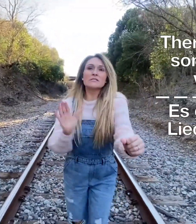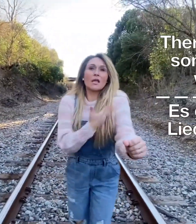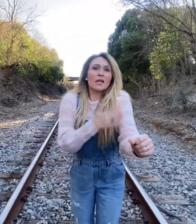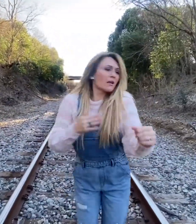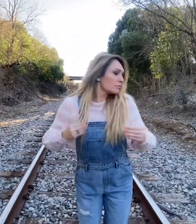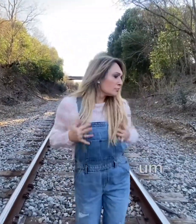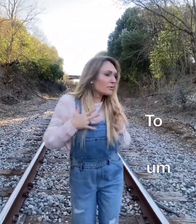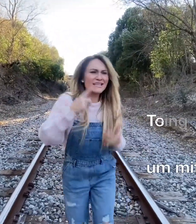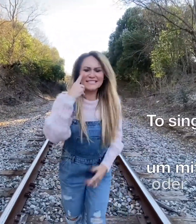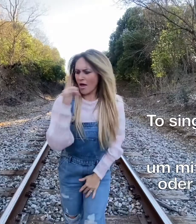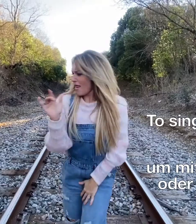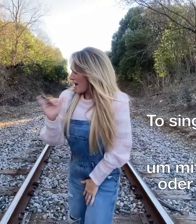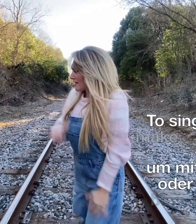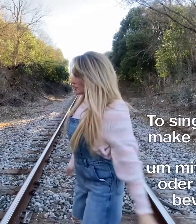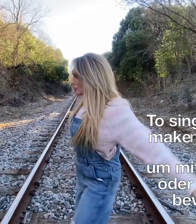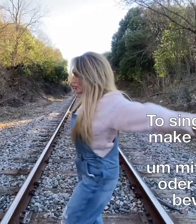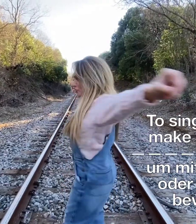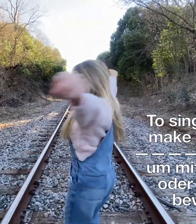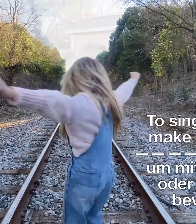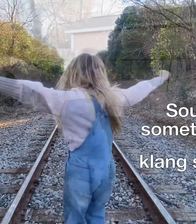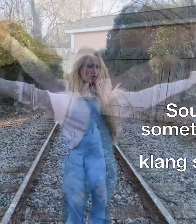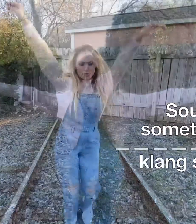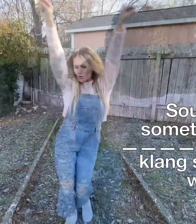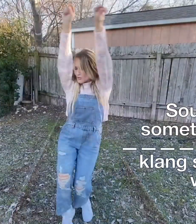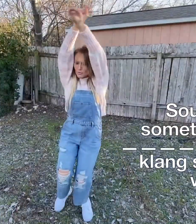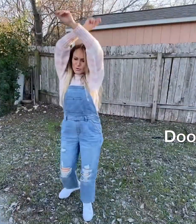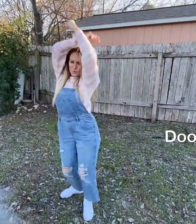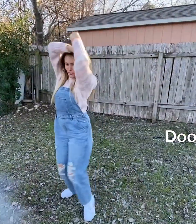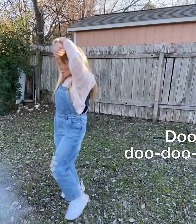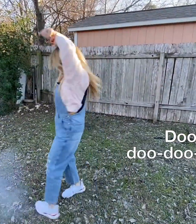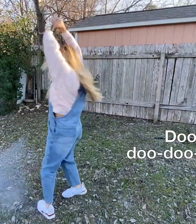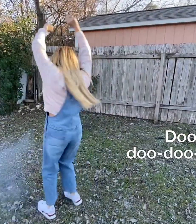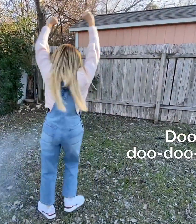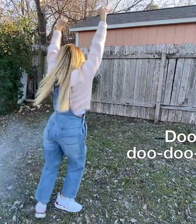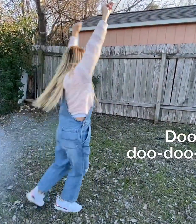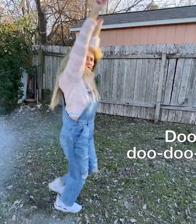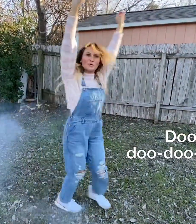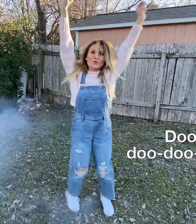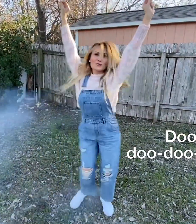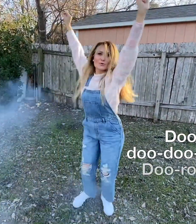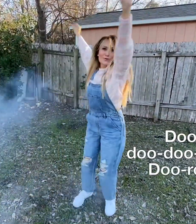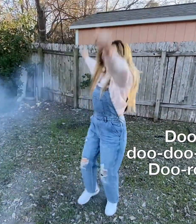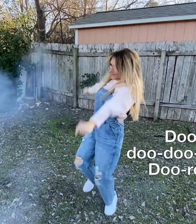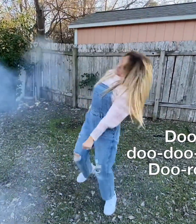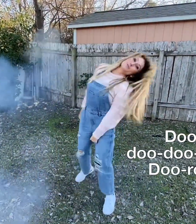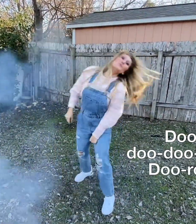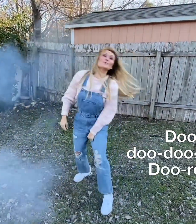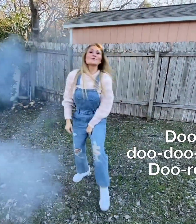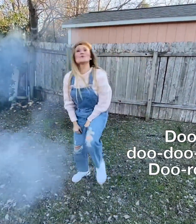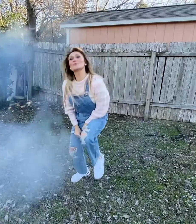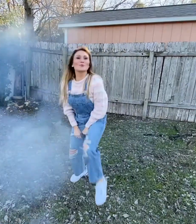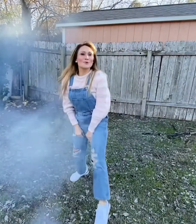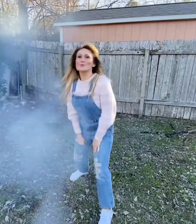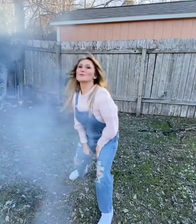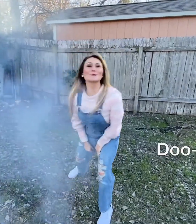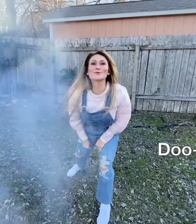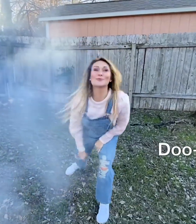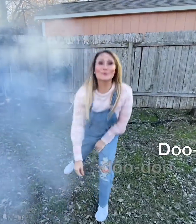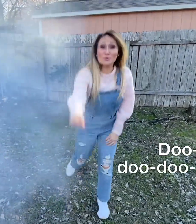to sing along or make me move. Silence all like do do do do do do do do do do do do do do do